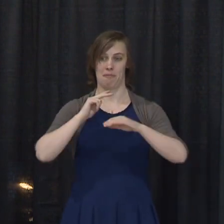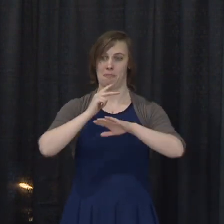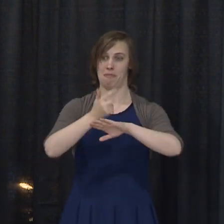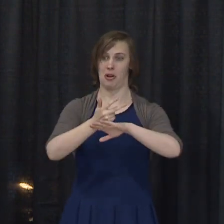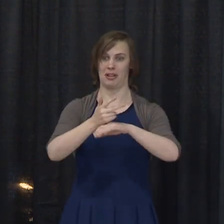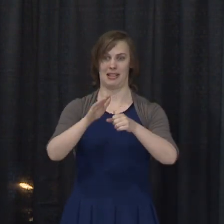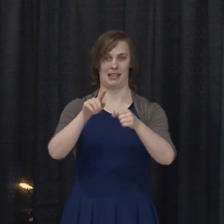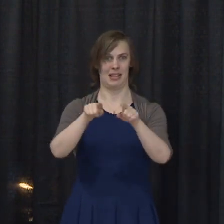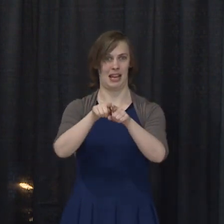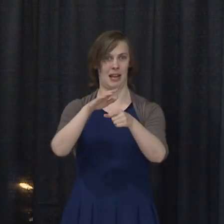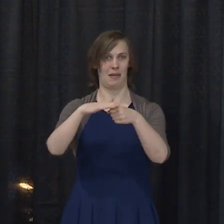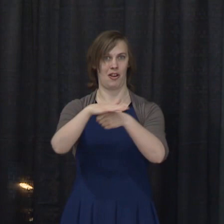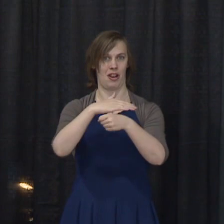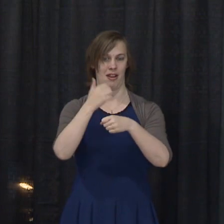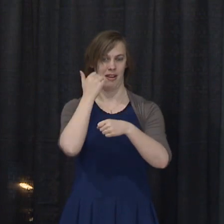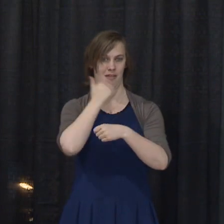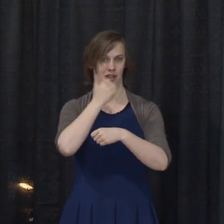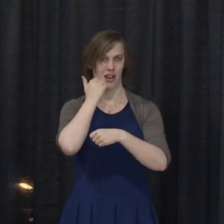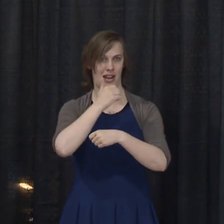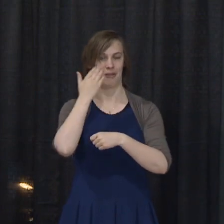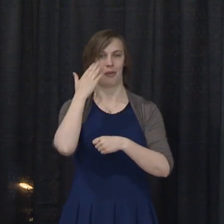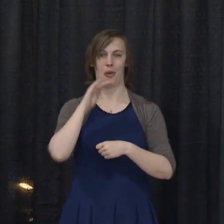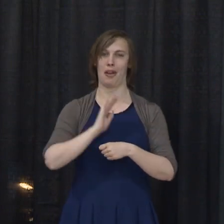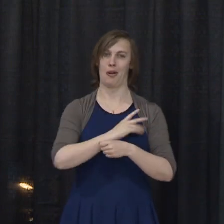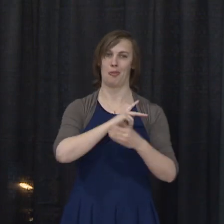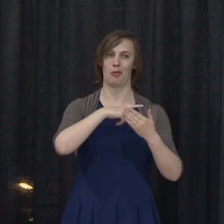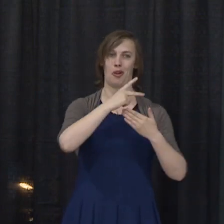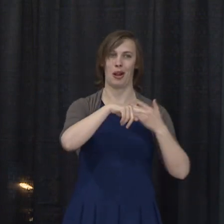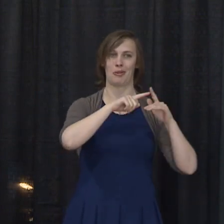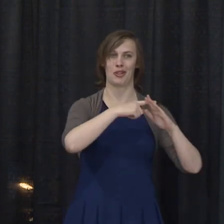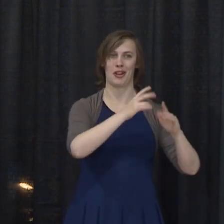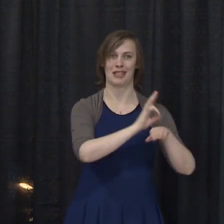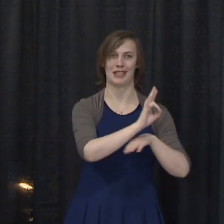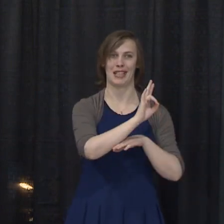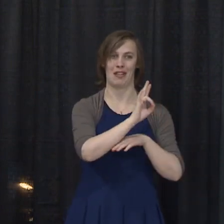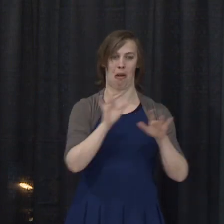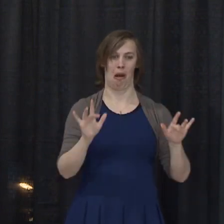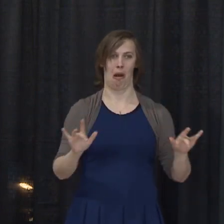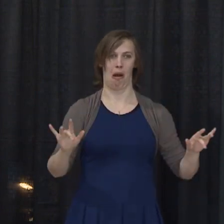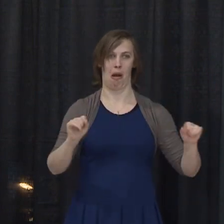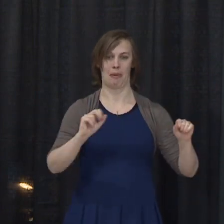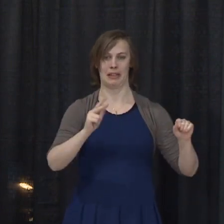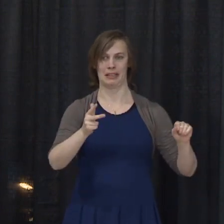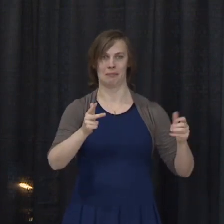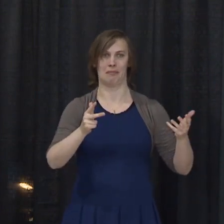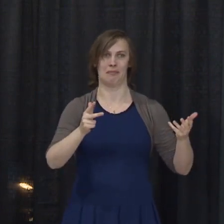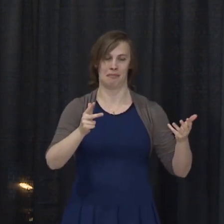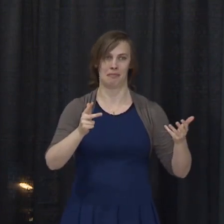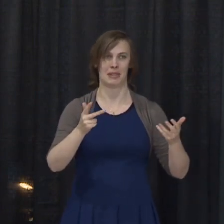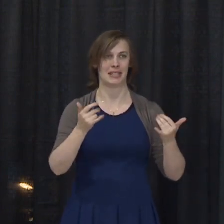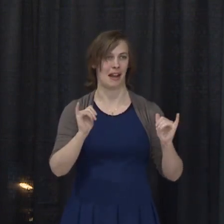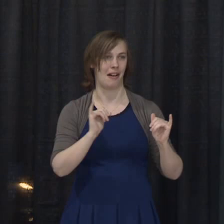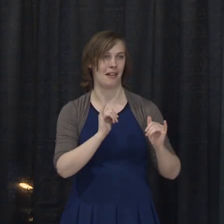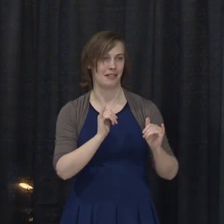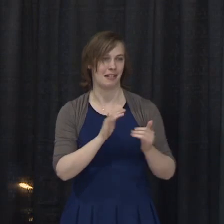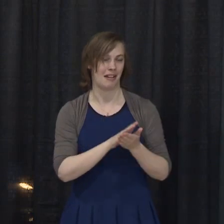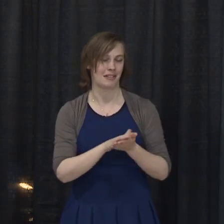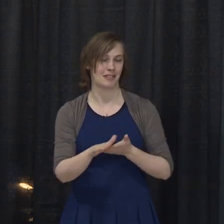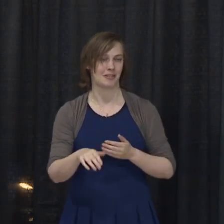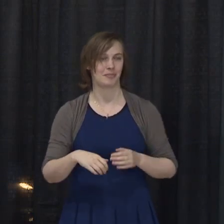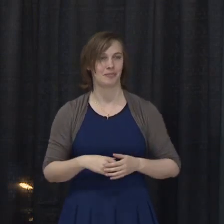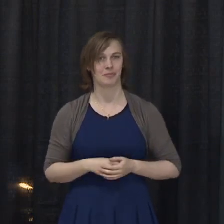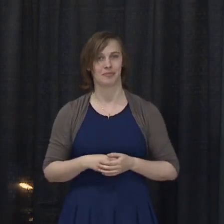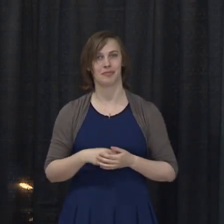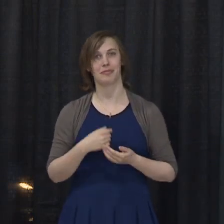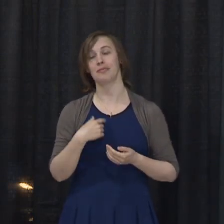convenient. Starting out this past September at 31 years old, I was excited but nervous. I thought